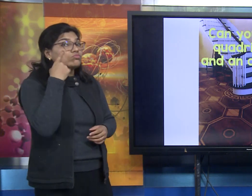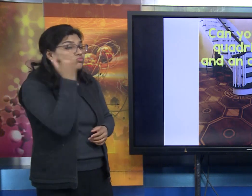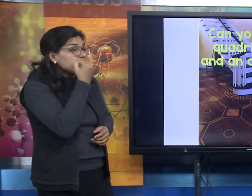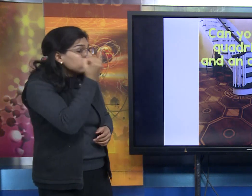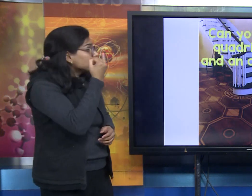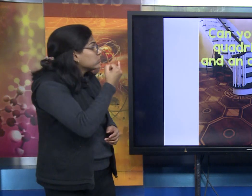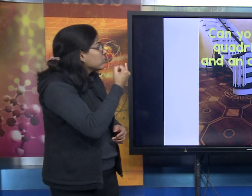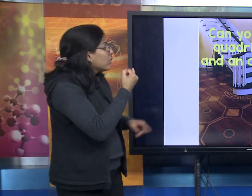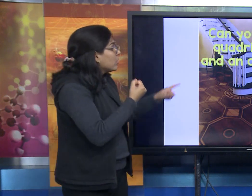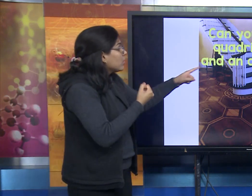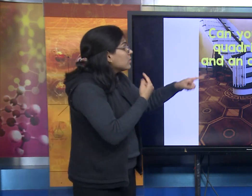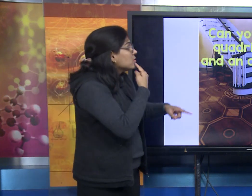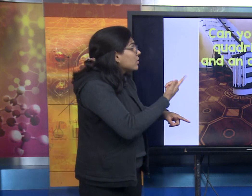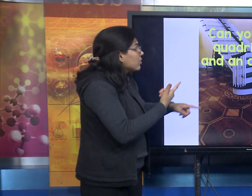You yourself have to find